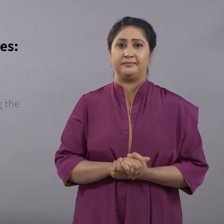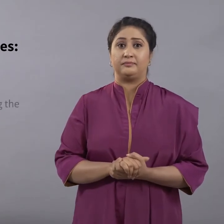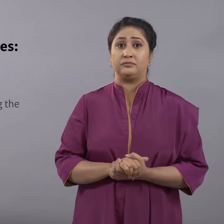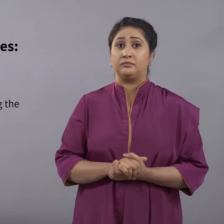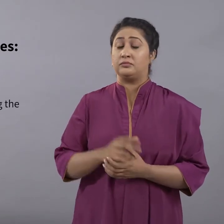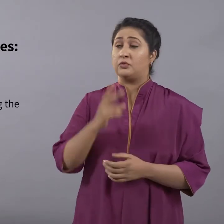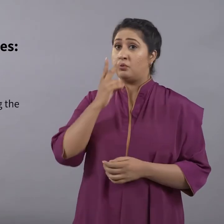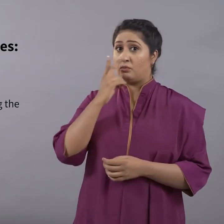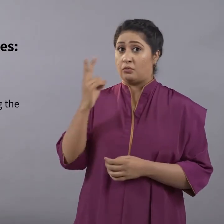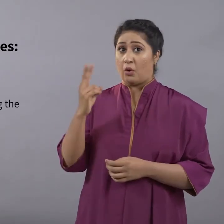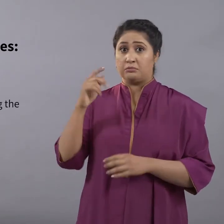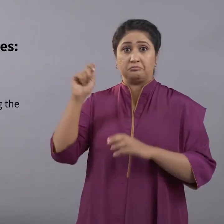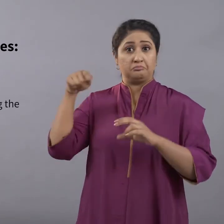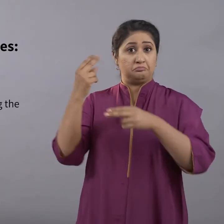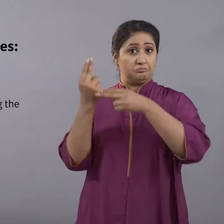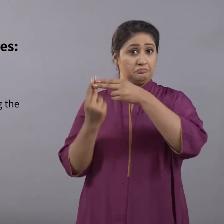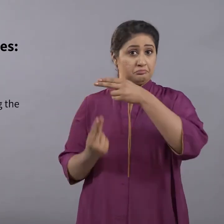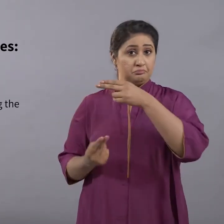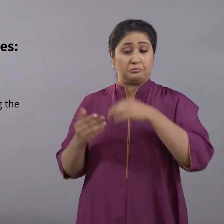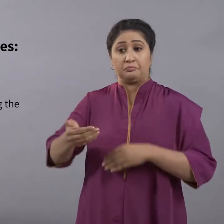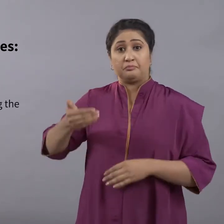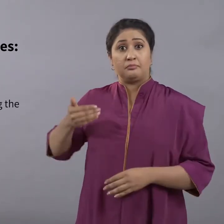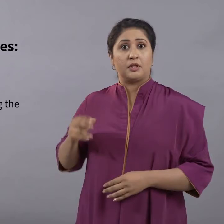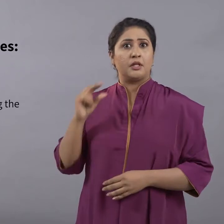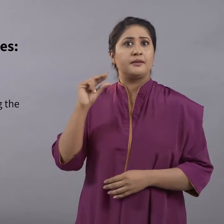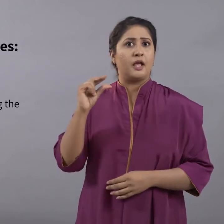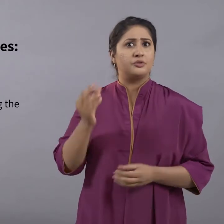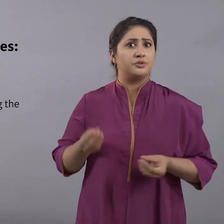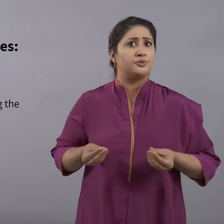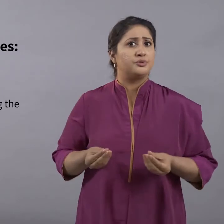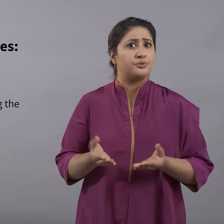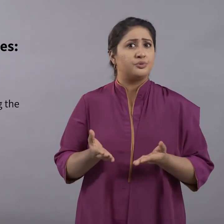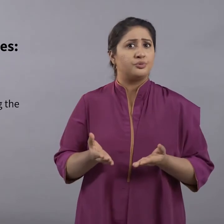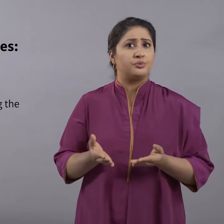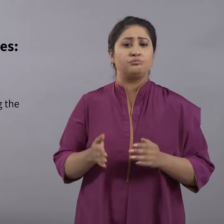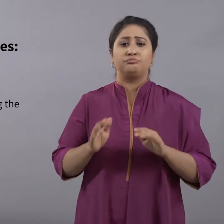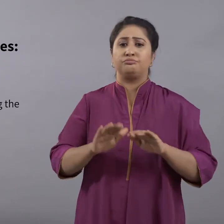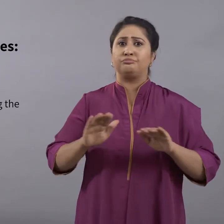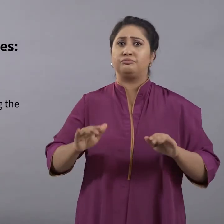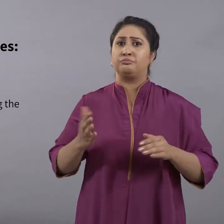Watch the video before conducting the tests with your students.